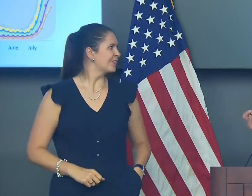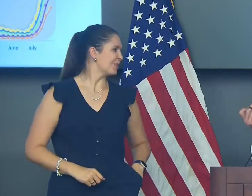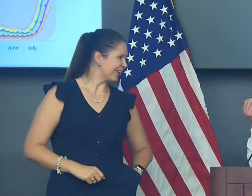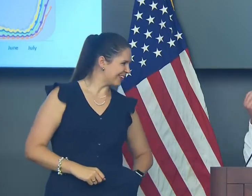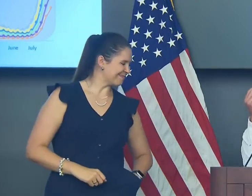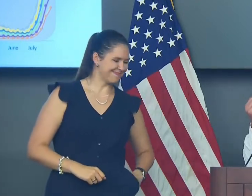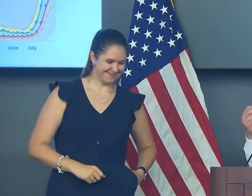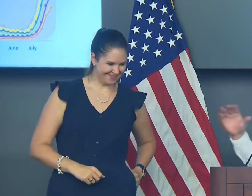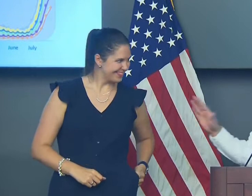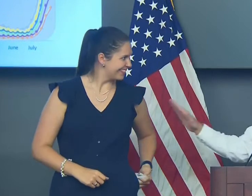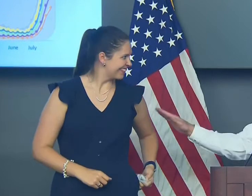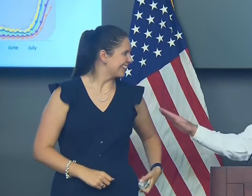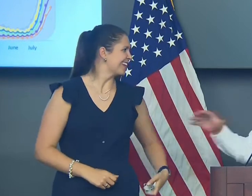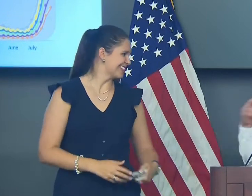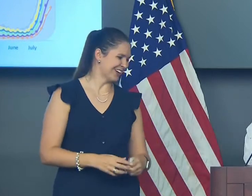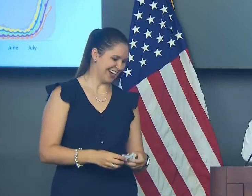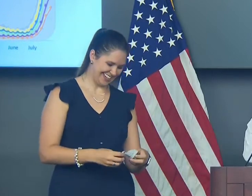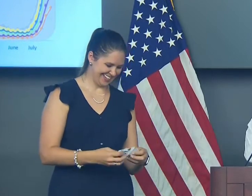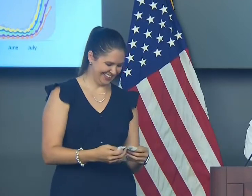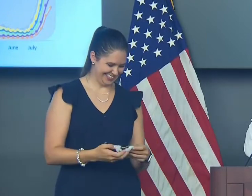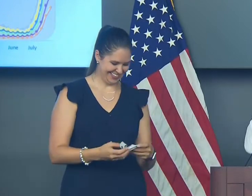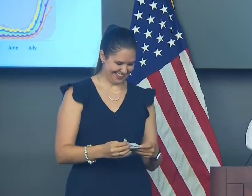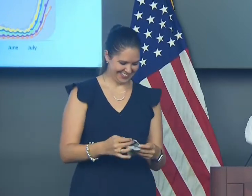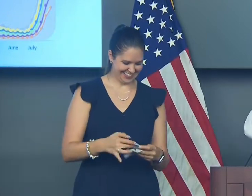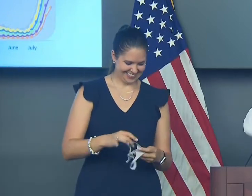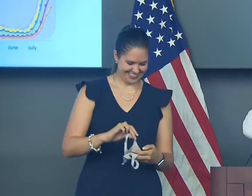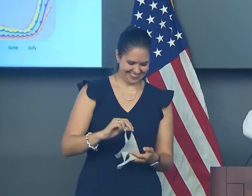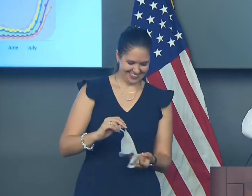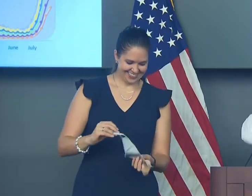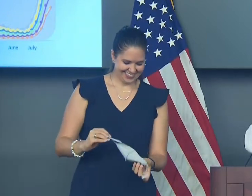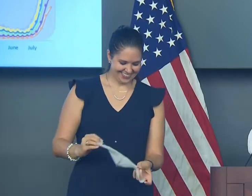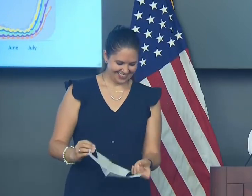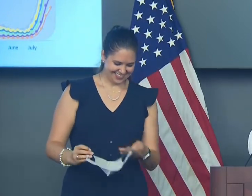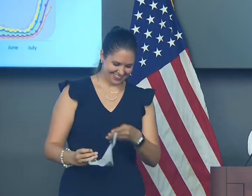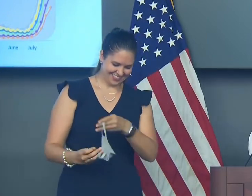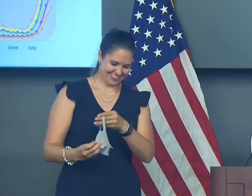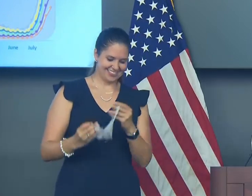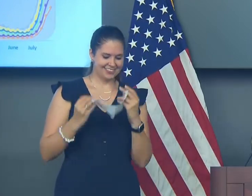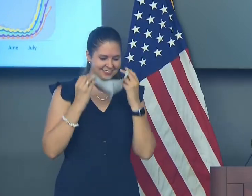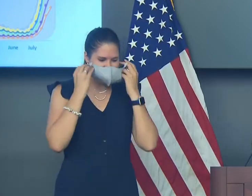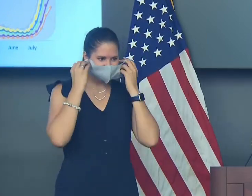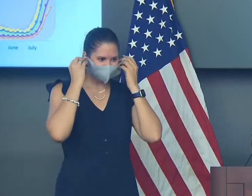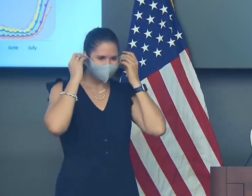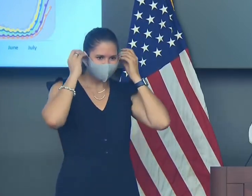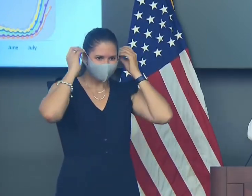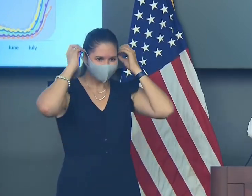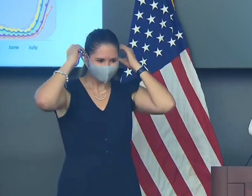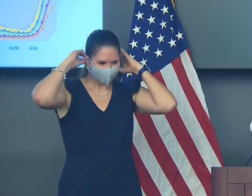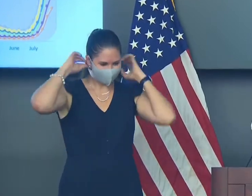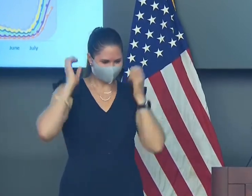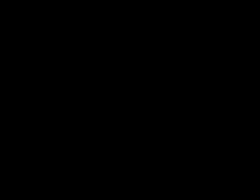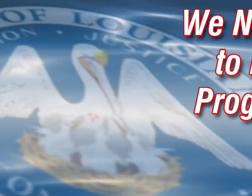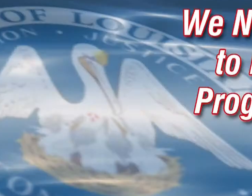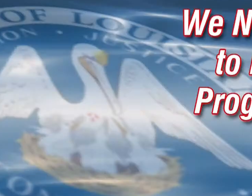And thank you very much. That's a long time to stand up here doing that.